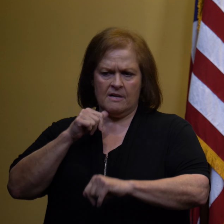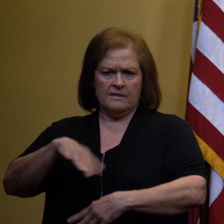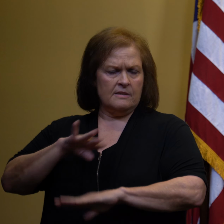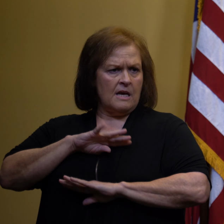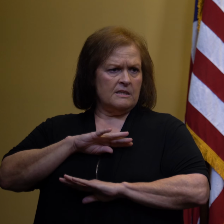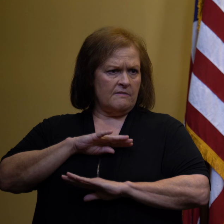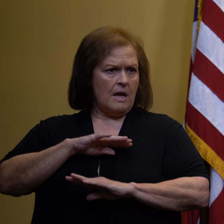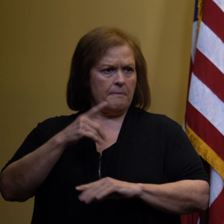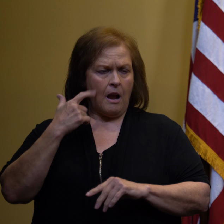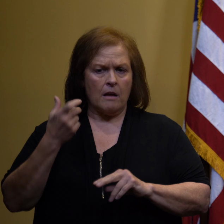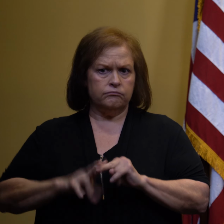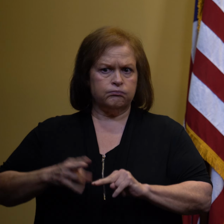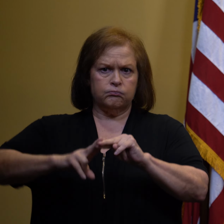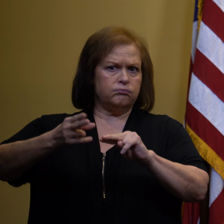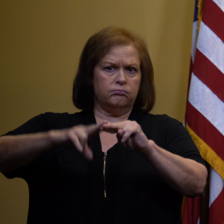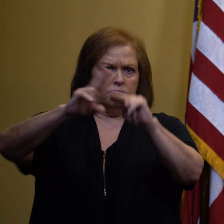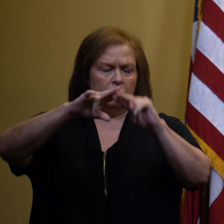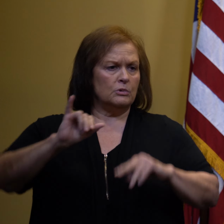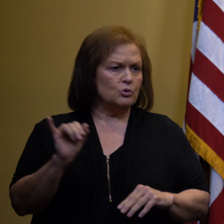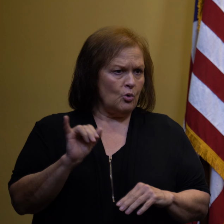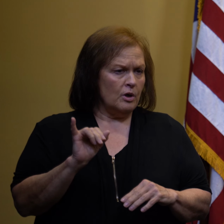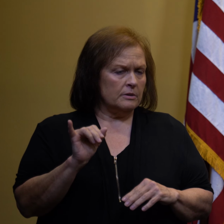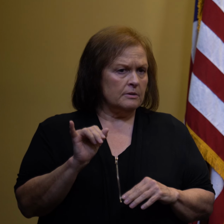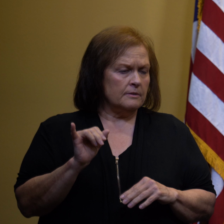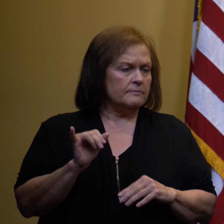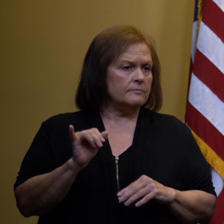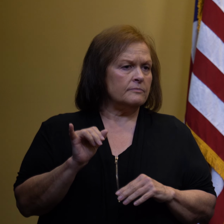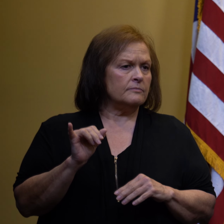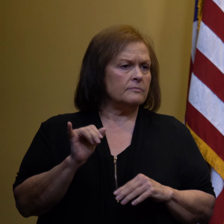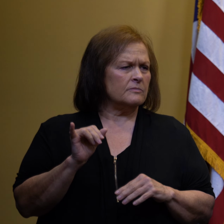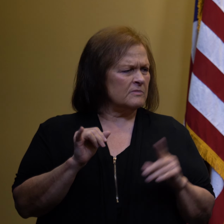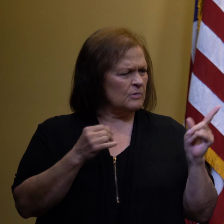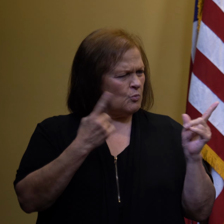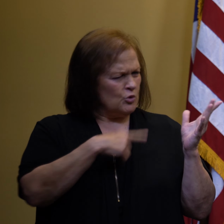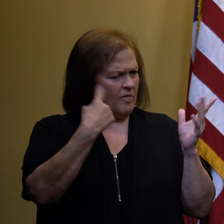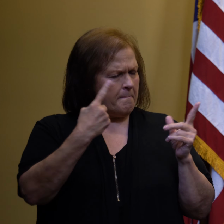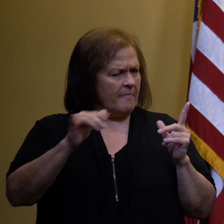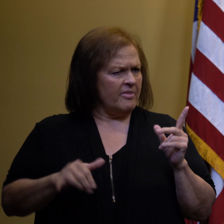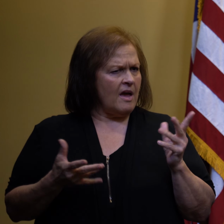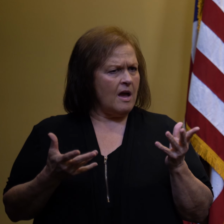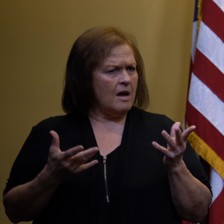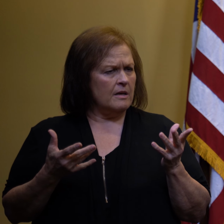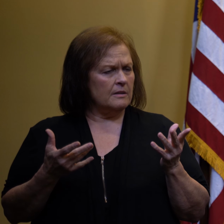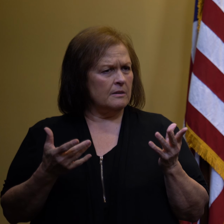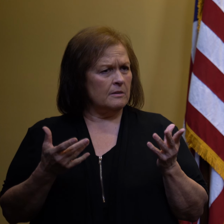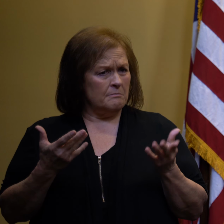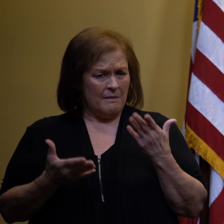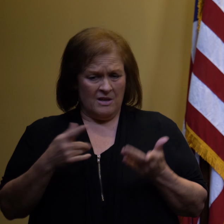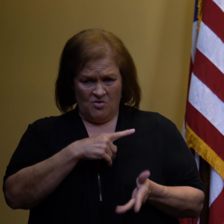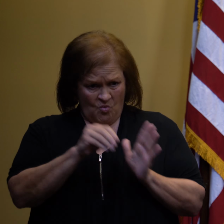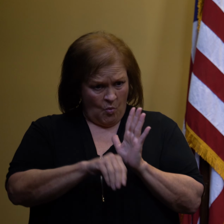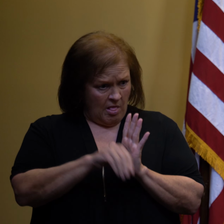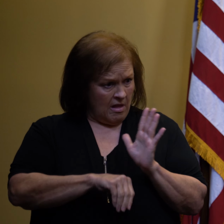really spiking up a lot of the insurance flooding hikes and things like that. Any thought on that? And maybe Orleans